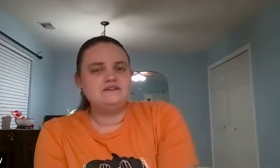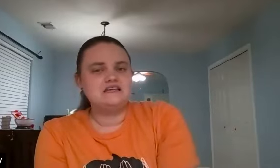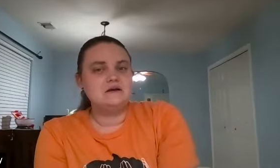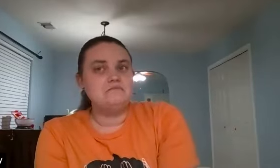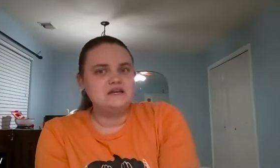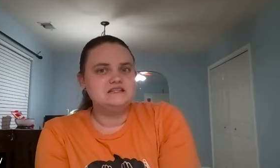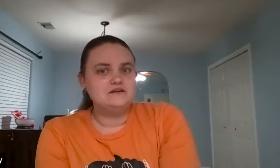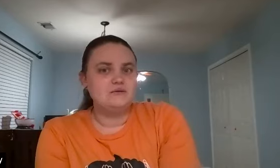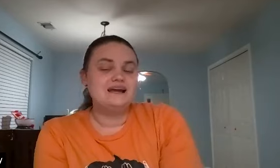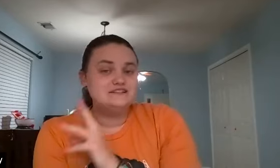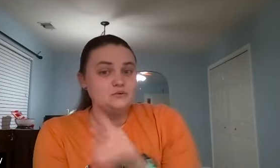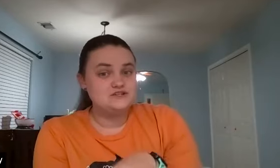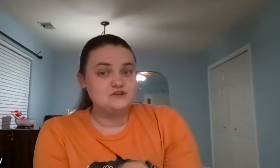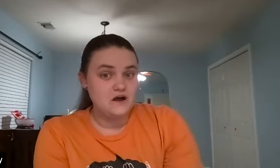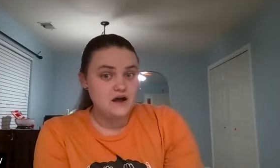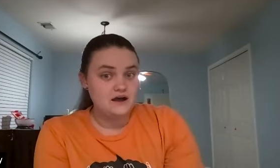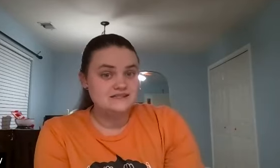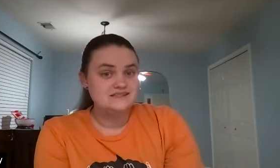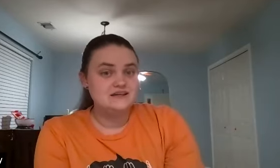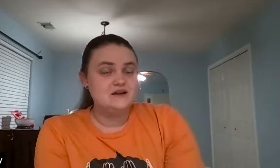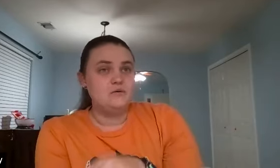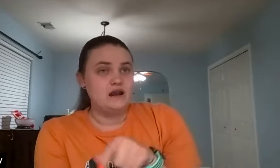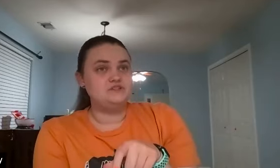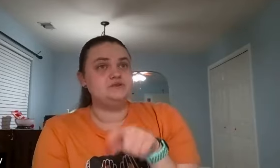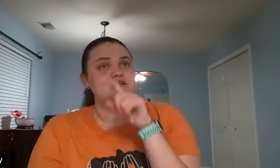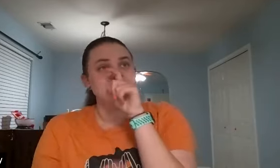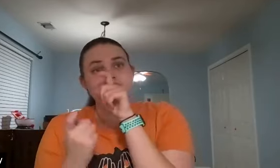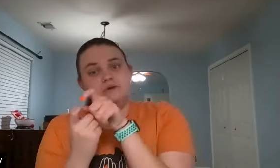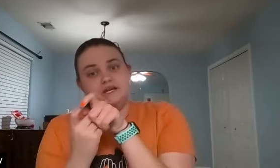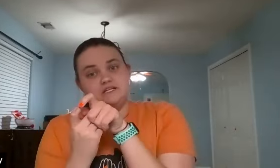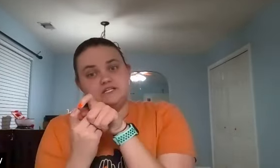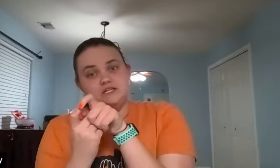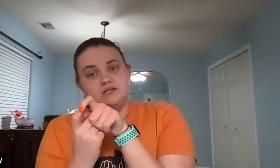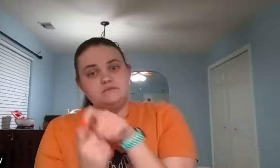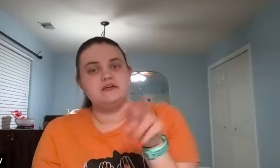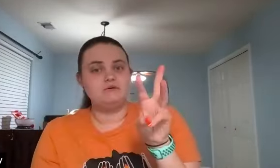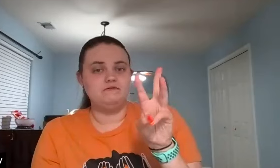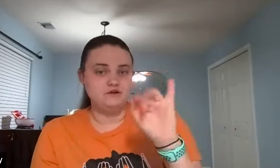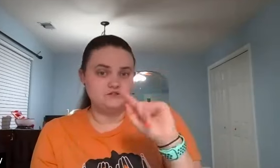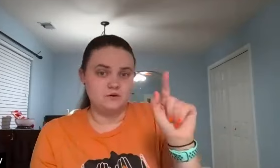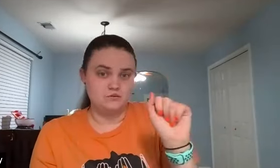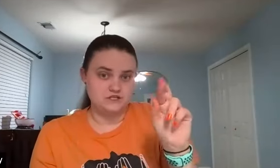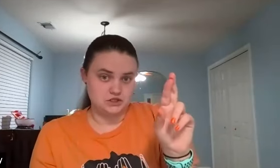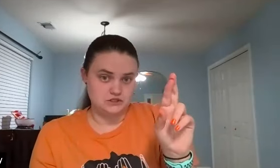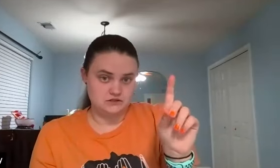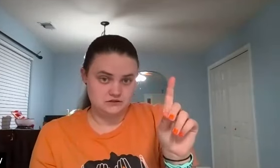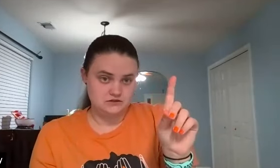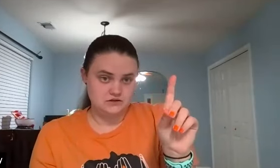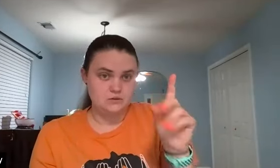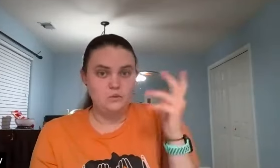like a big deal, like when I did the Wizard of Oz, what I would do is I do witch, but then I would finger spell wizard with